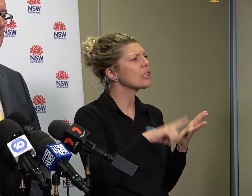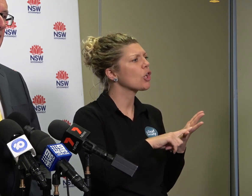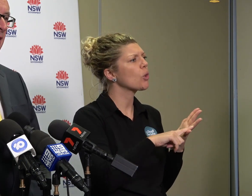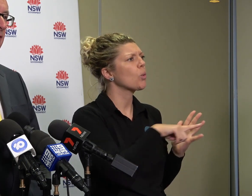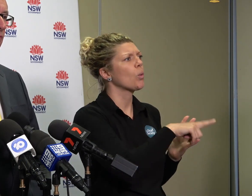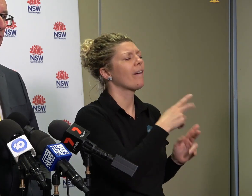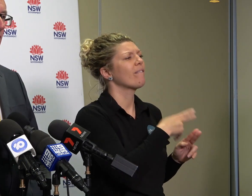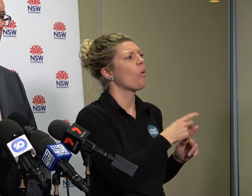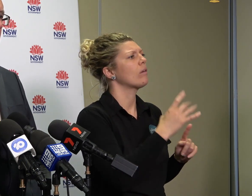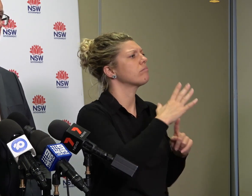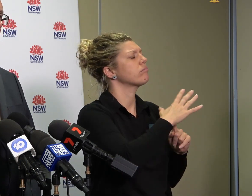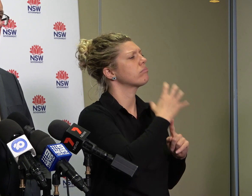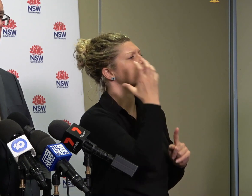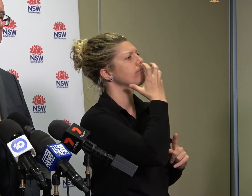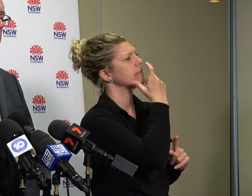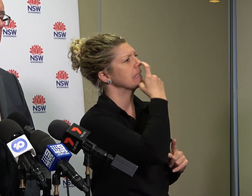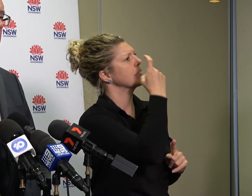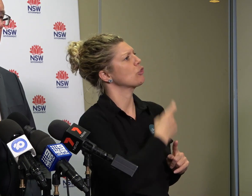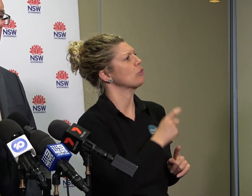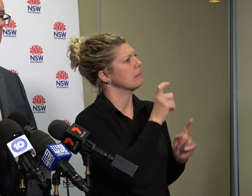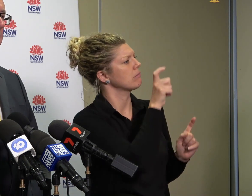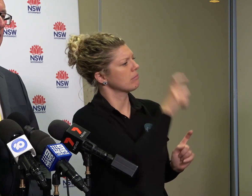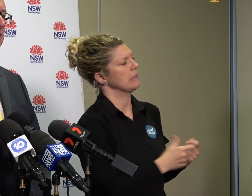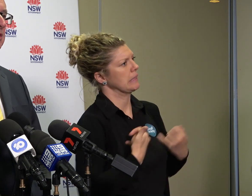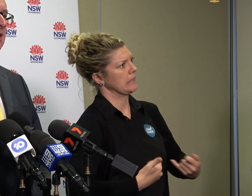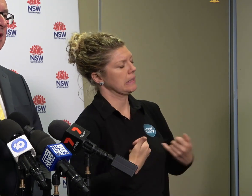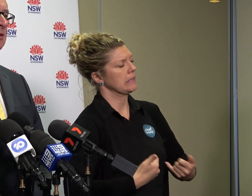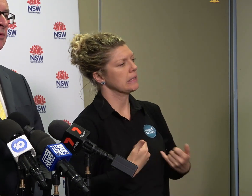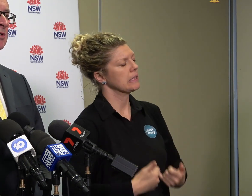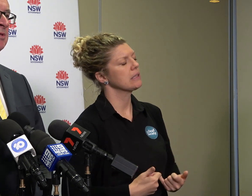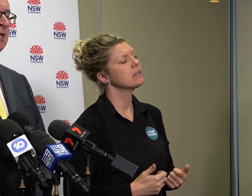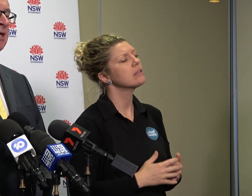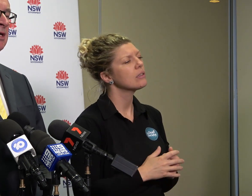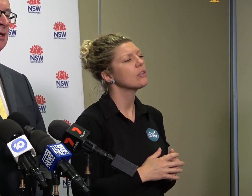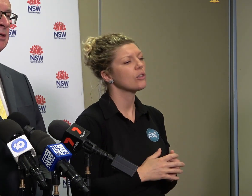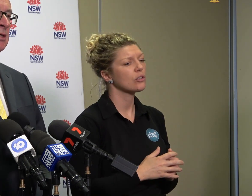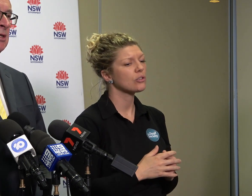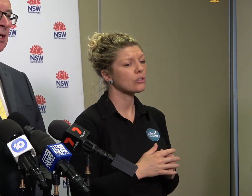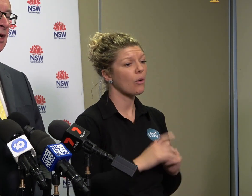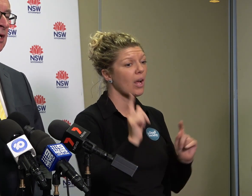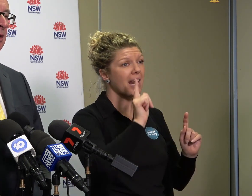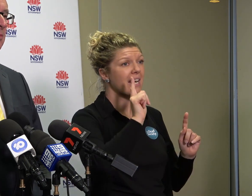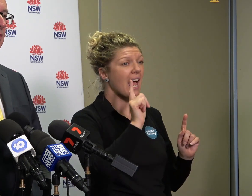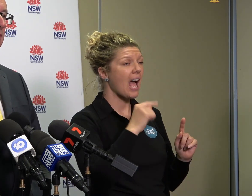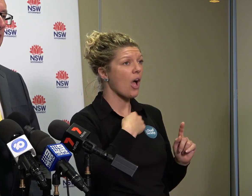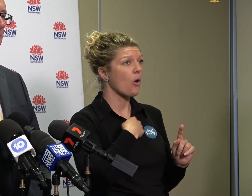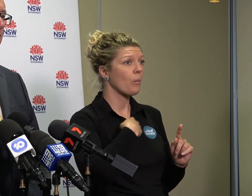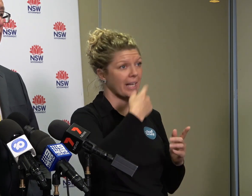So, and overall, the world experience to date with this particular